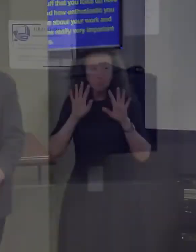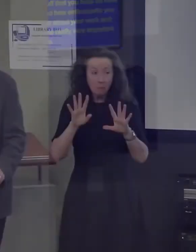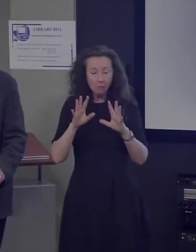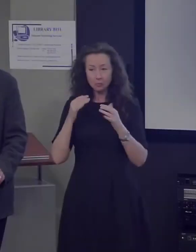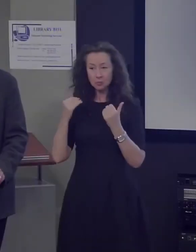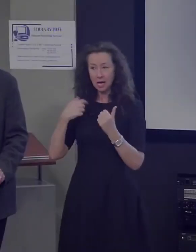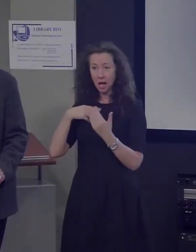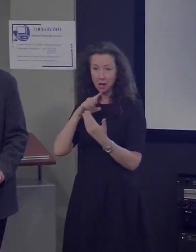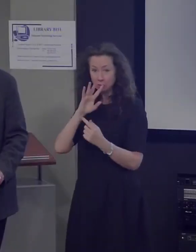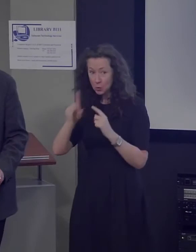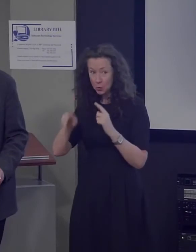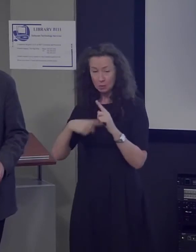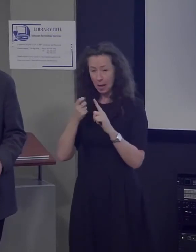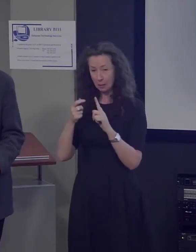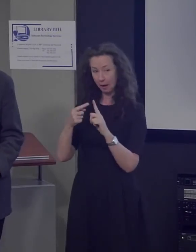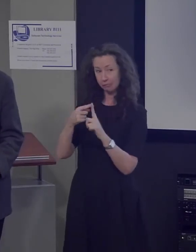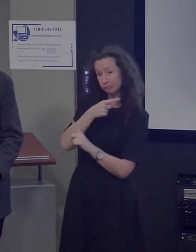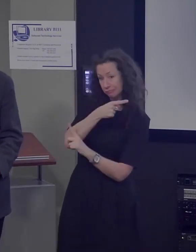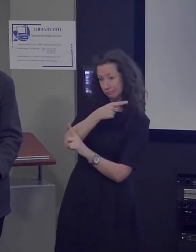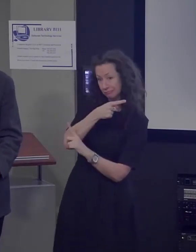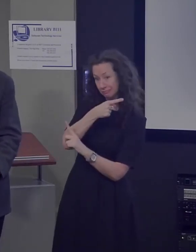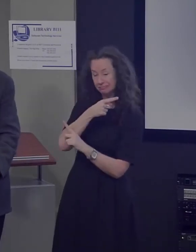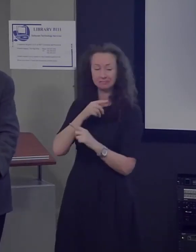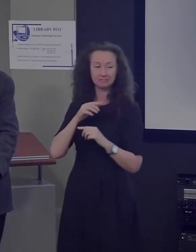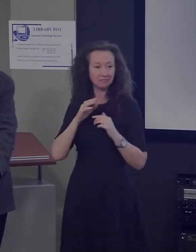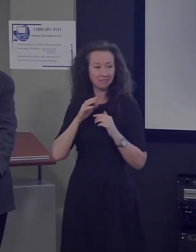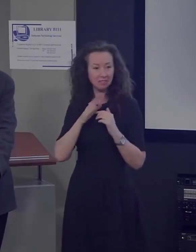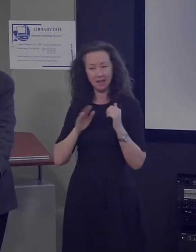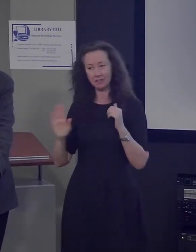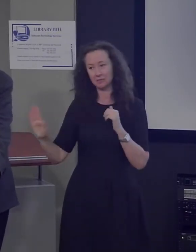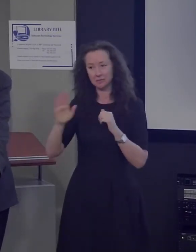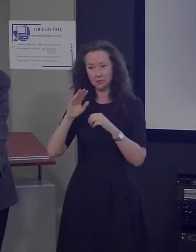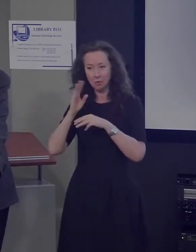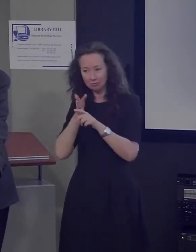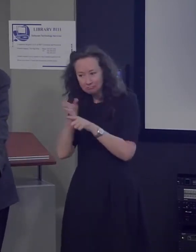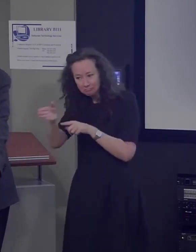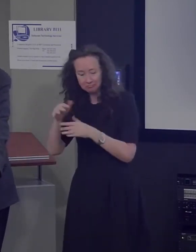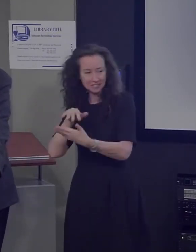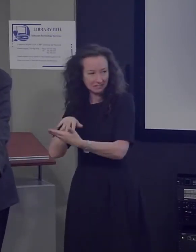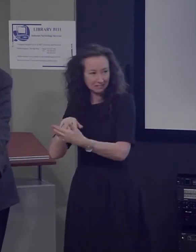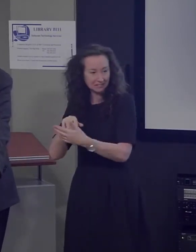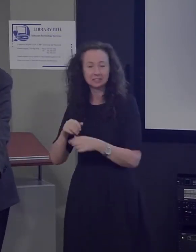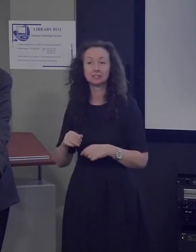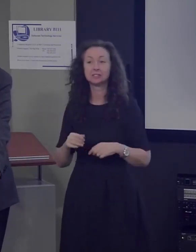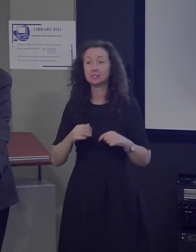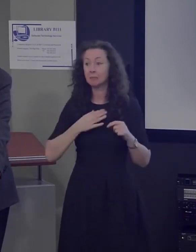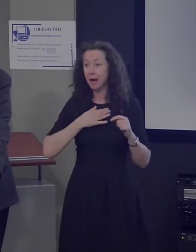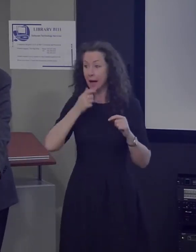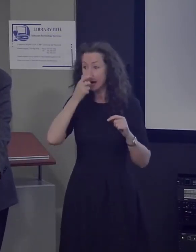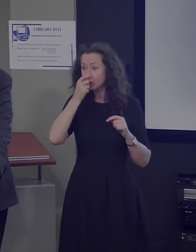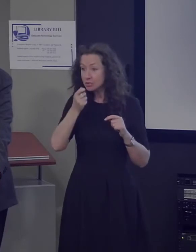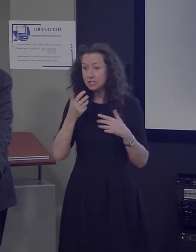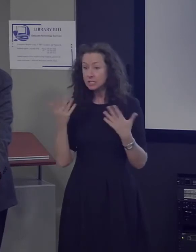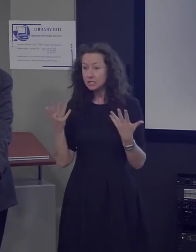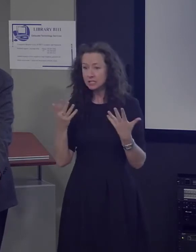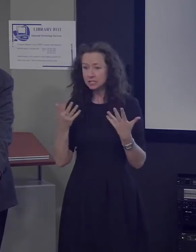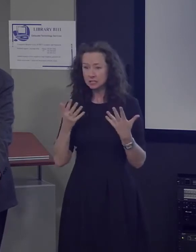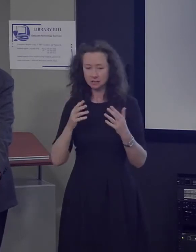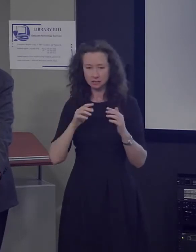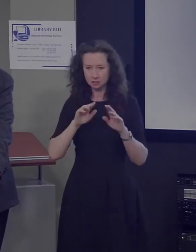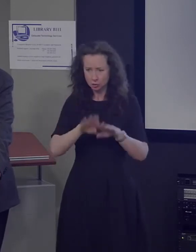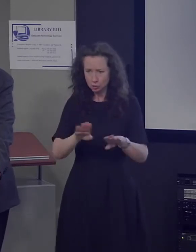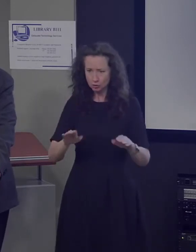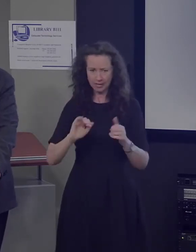is a little bit different than the sort of things that you're concerned with. I'm interested in how to teach children to reason